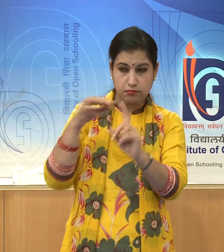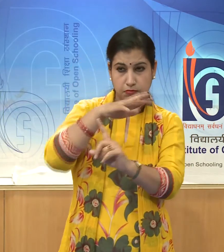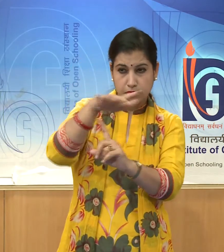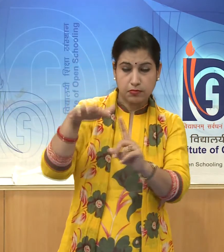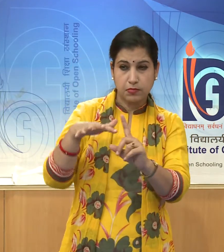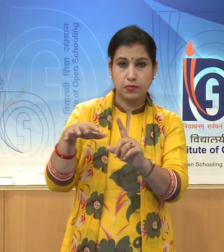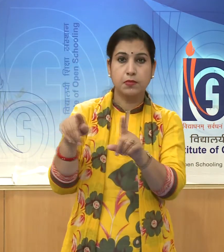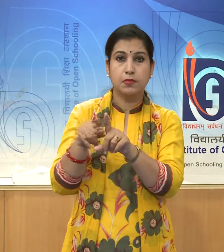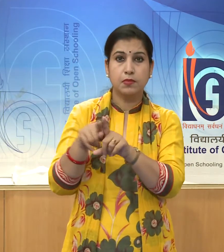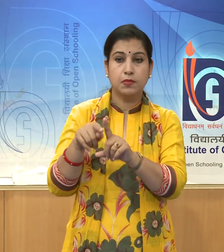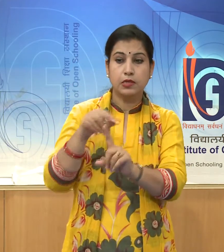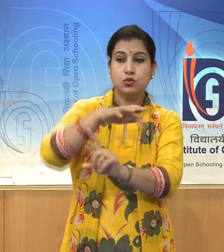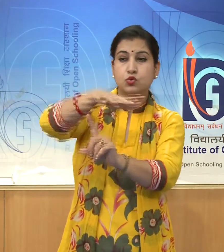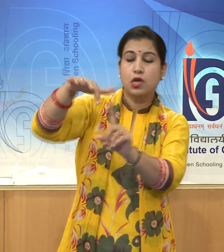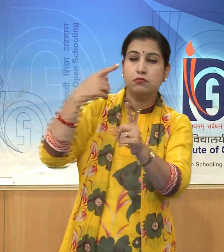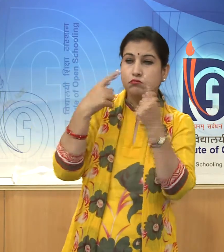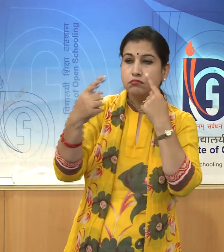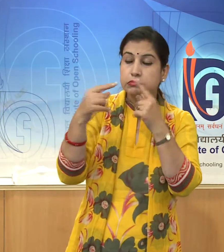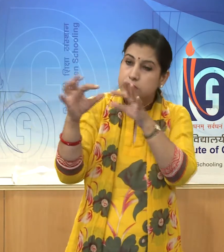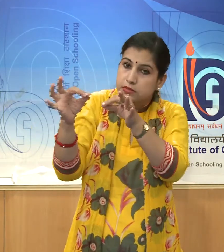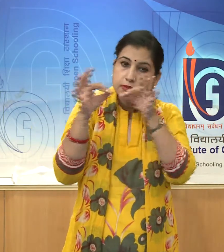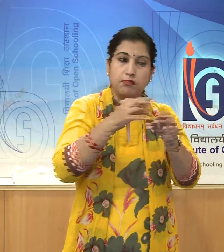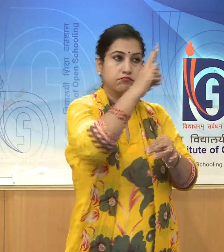Parisian society.